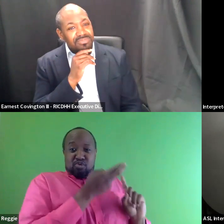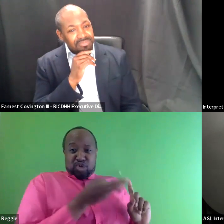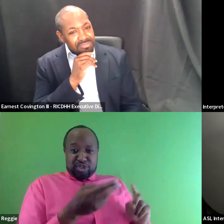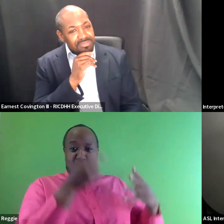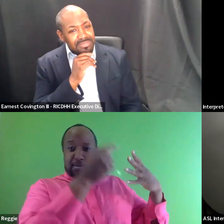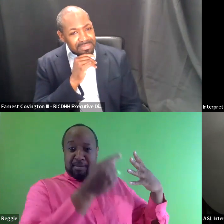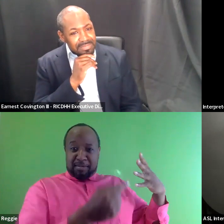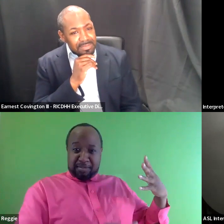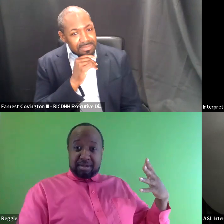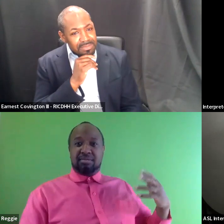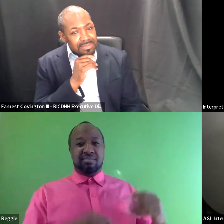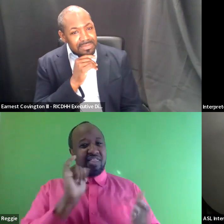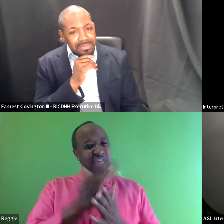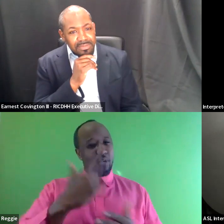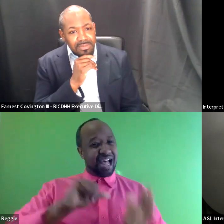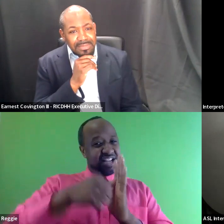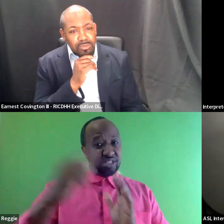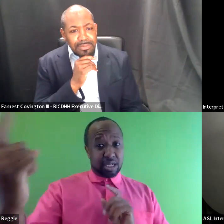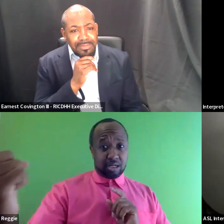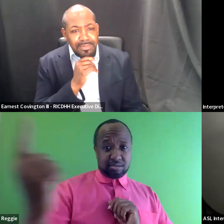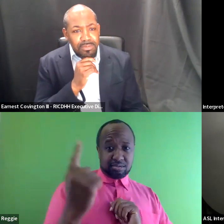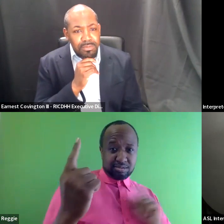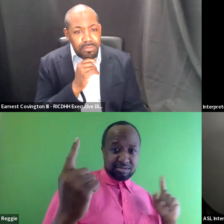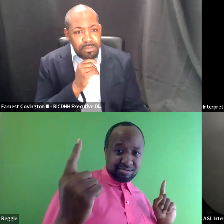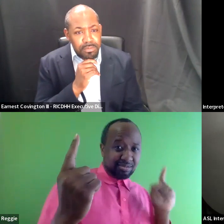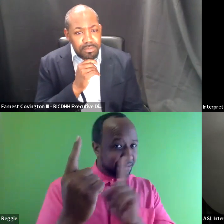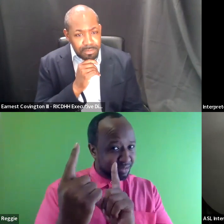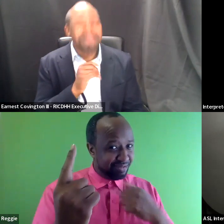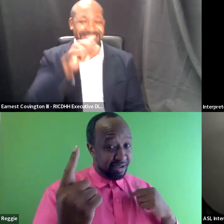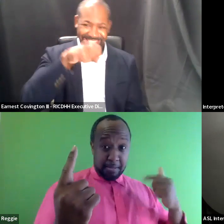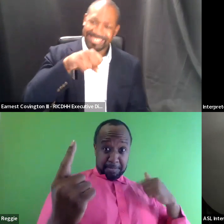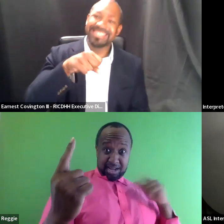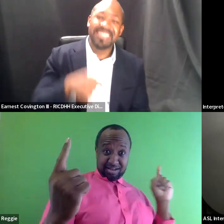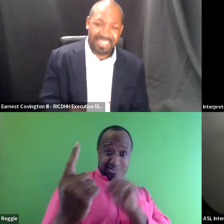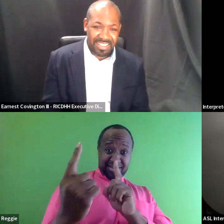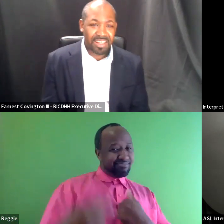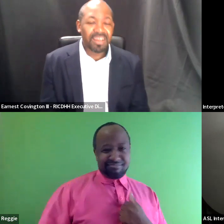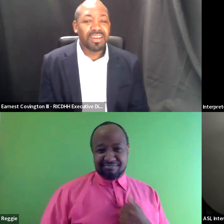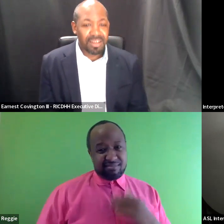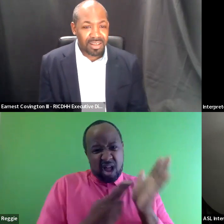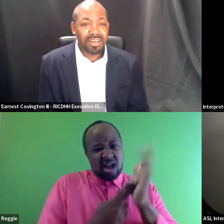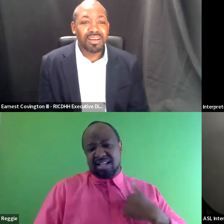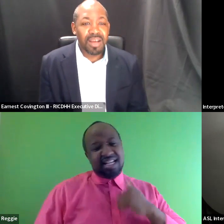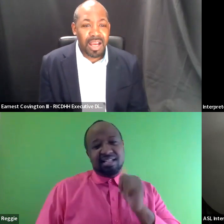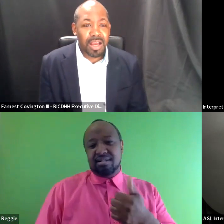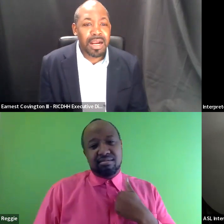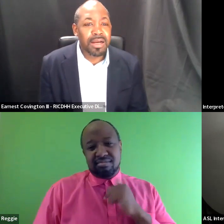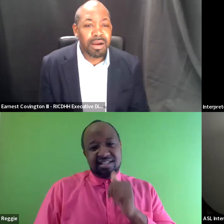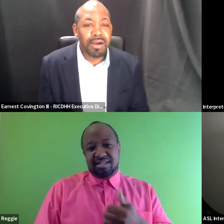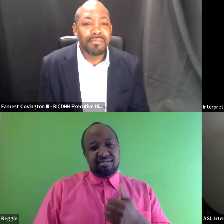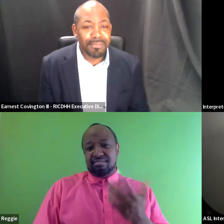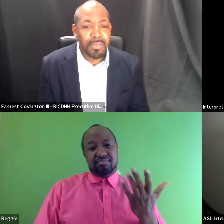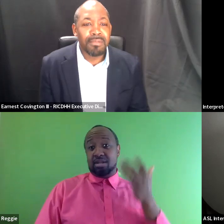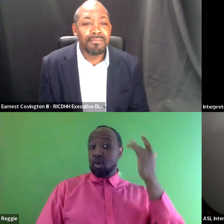they gave me resources, many of them. So that's why I emphasize people came to me, but I went to